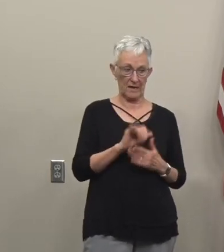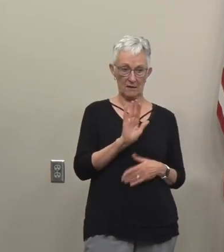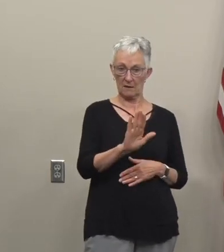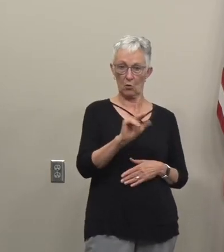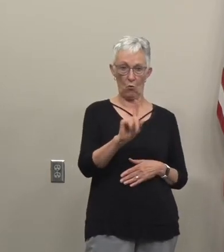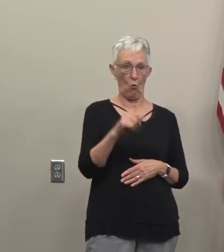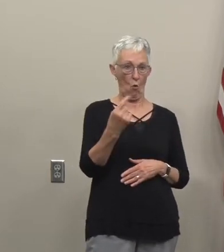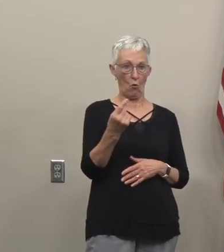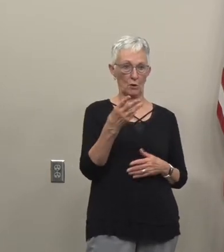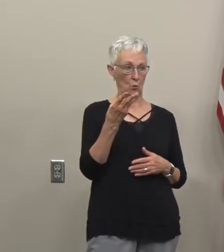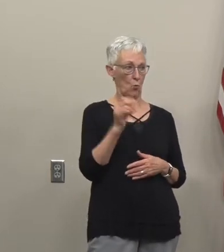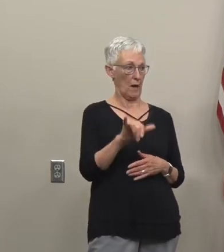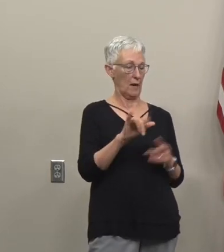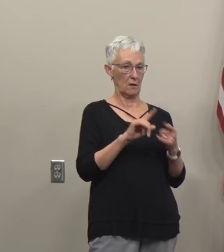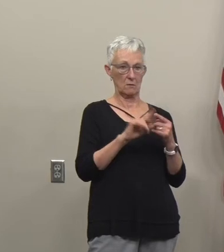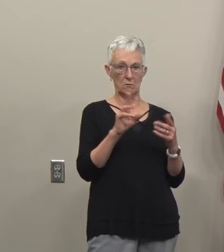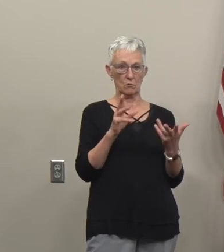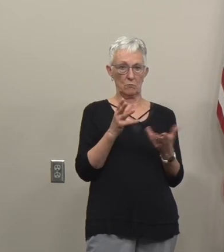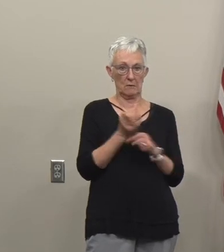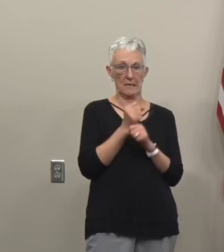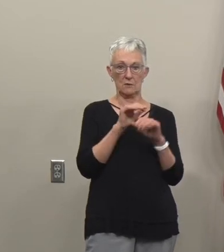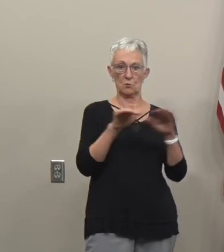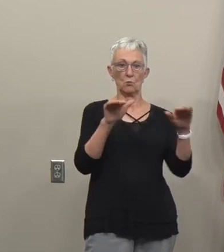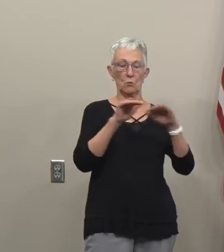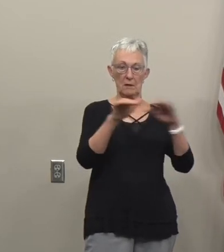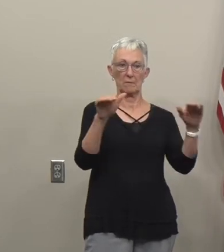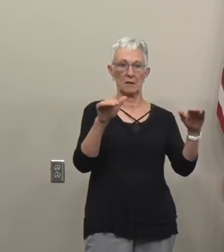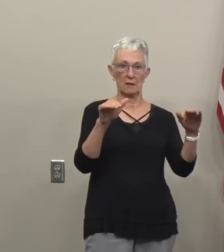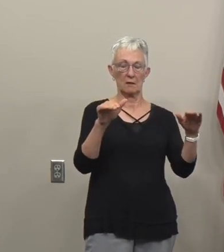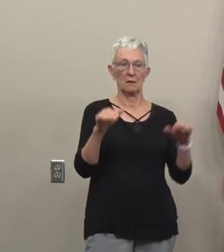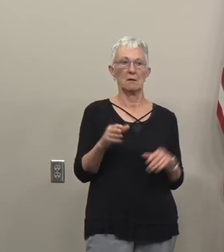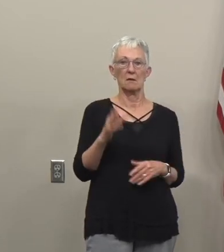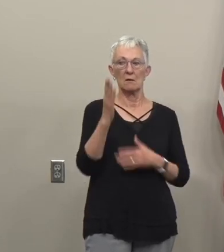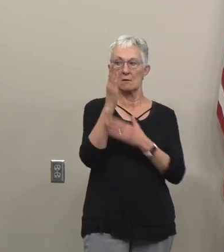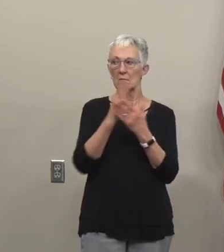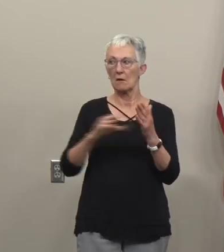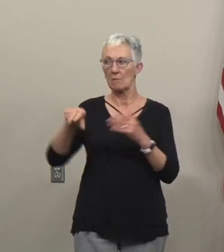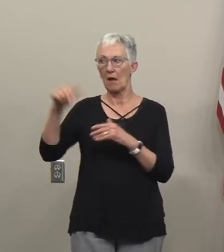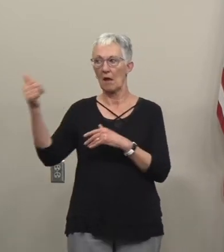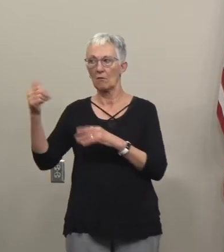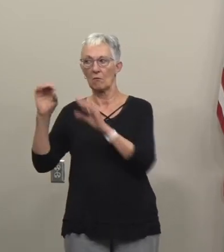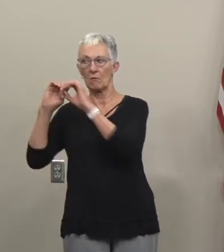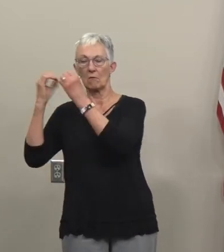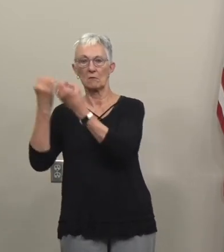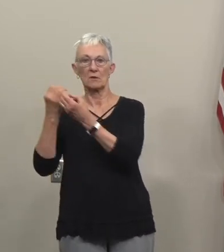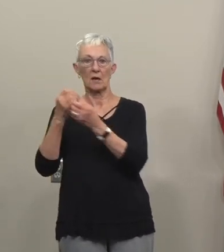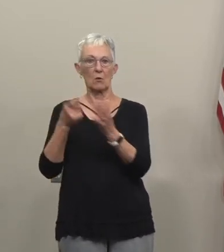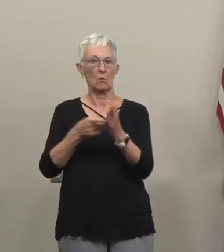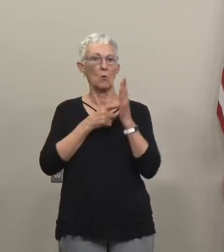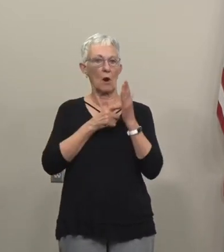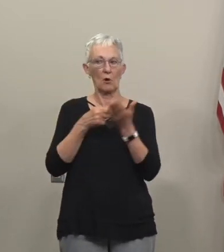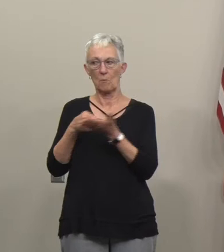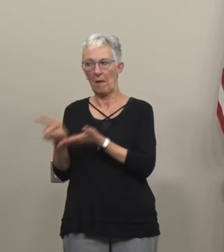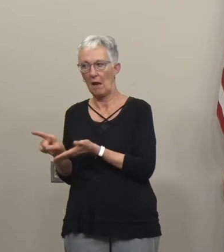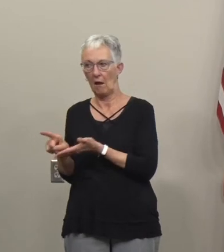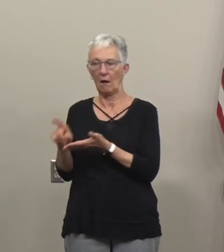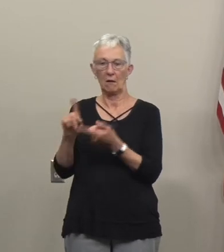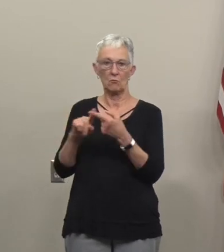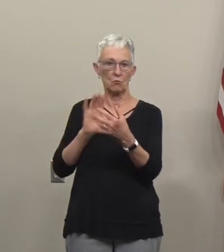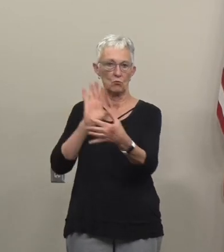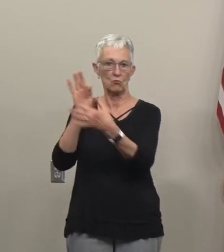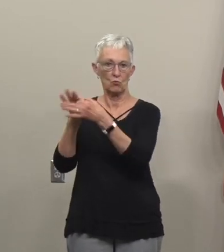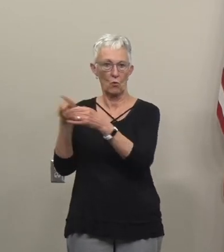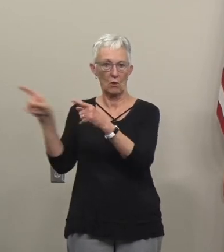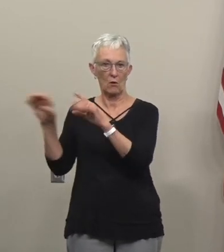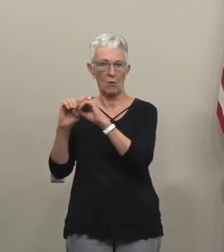may have. And we didn't want only children in membership-based organizations to have that kind of access.